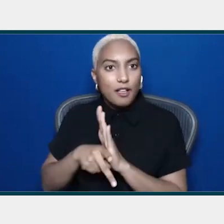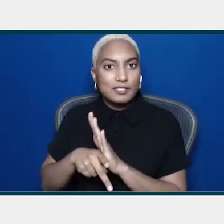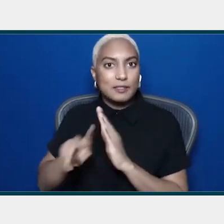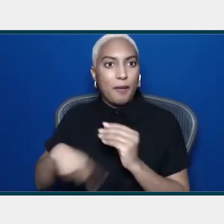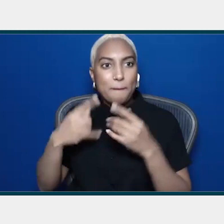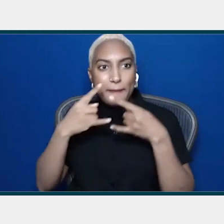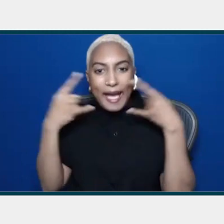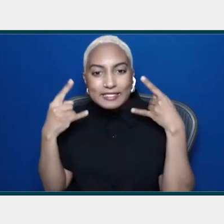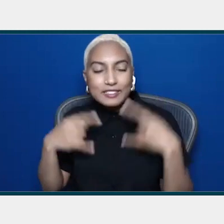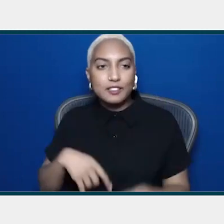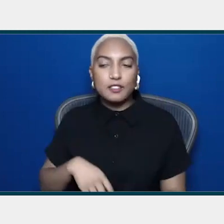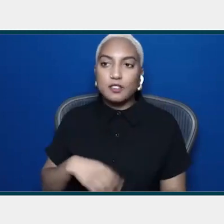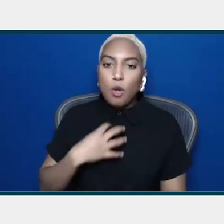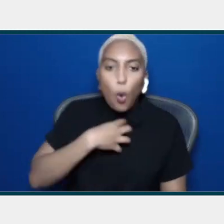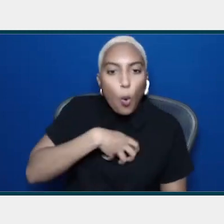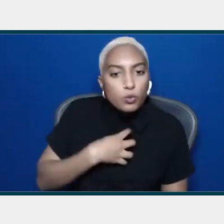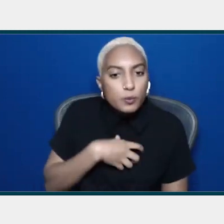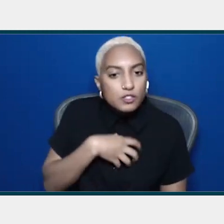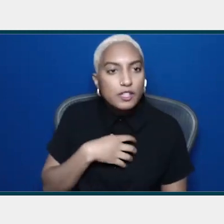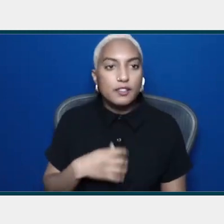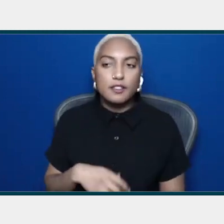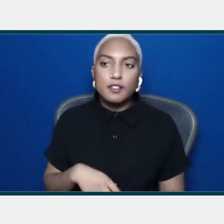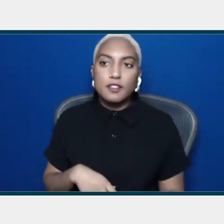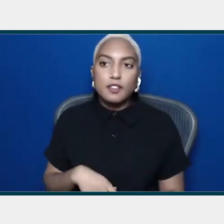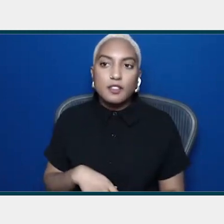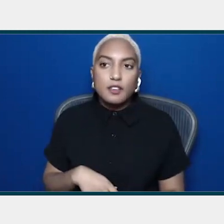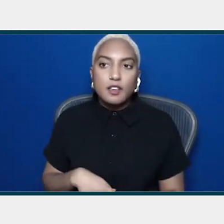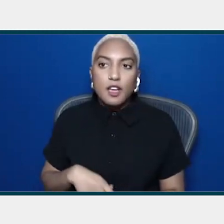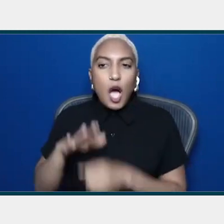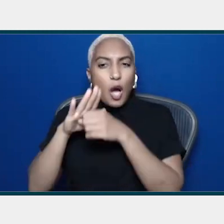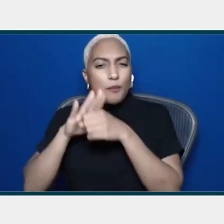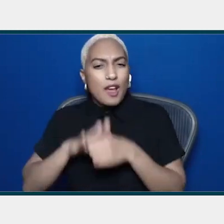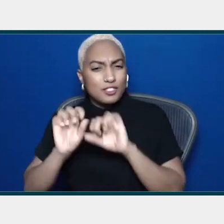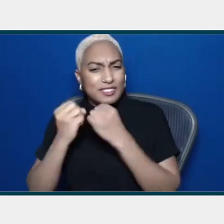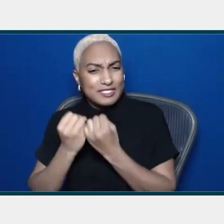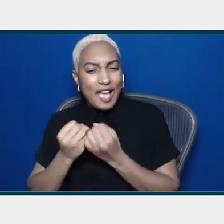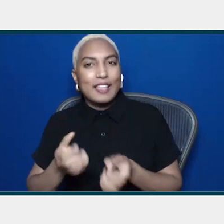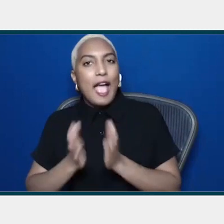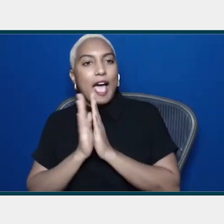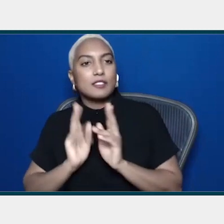safe, to assimilate to some external standard.